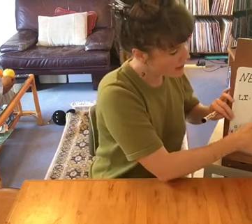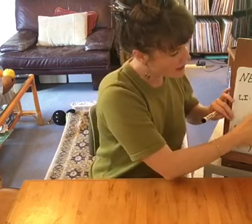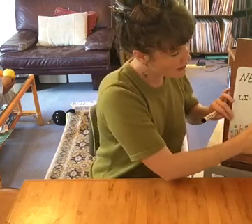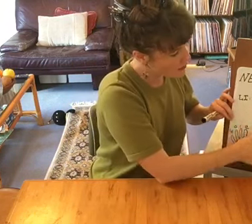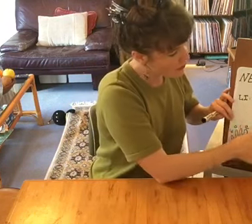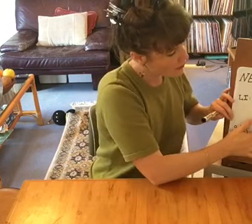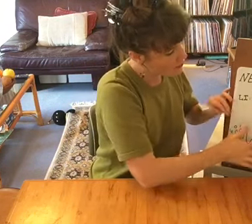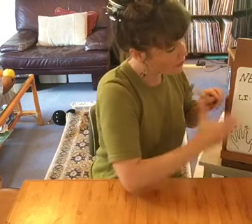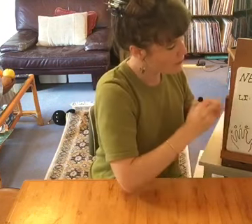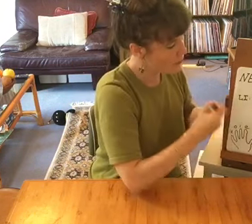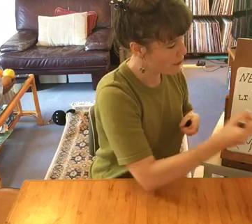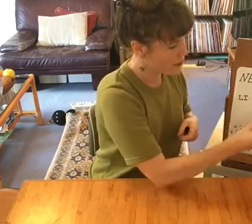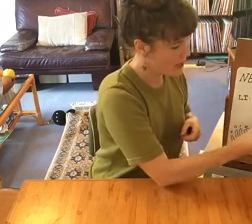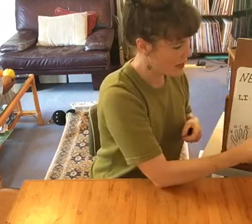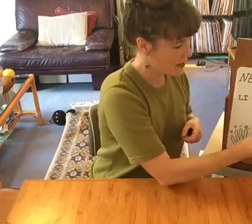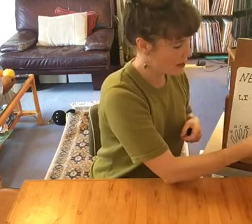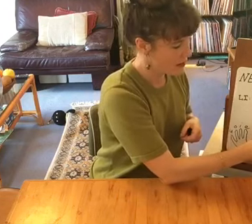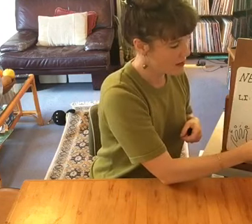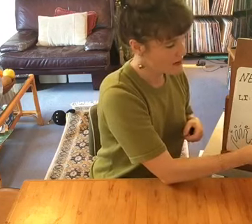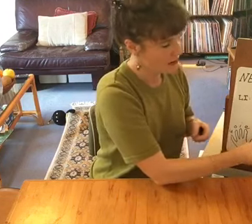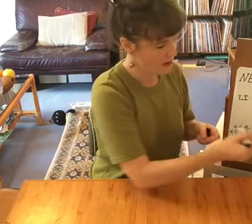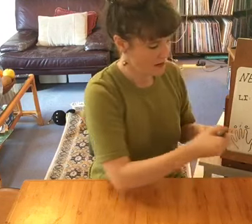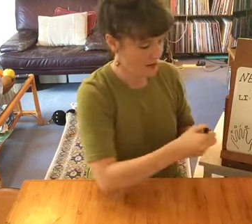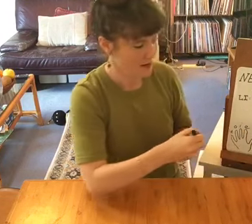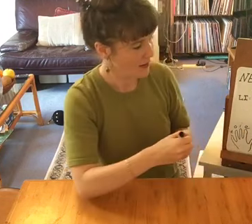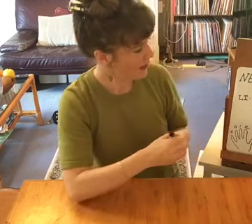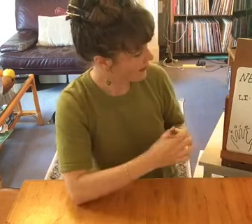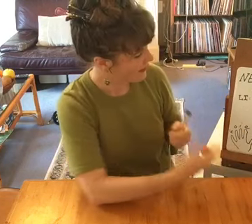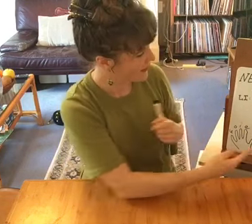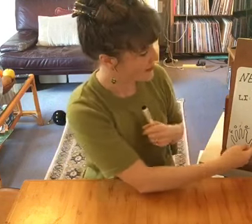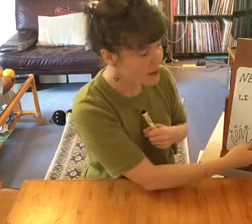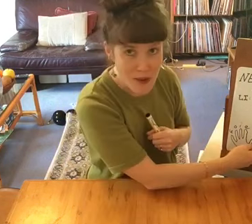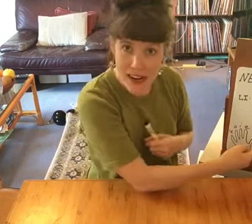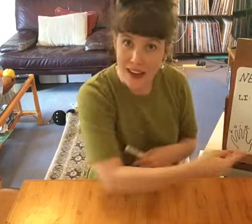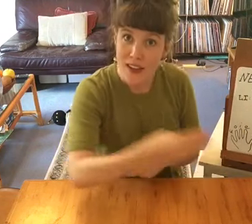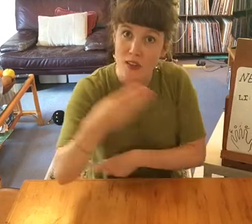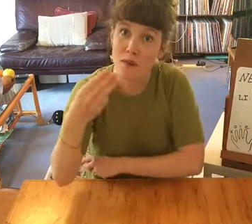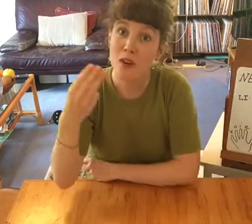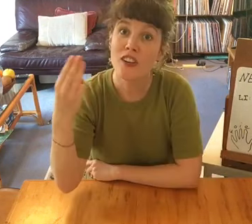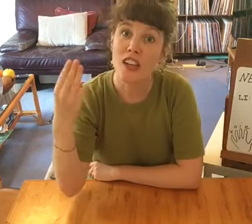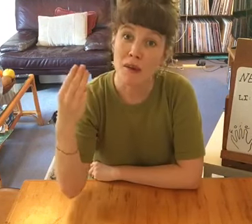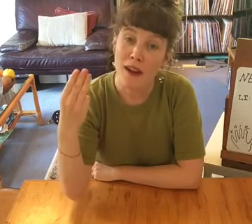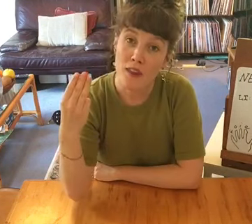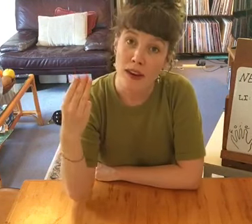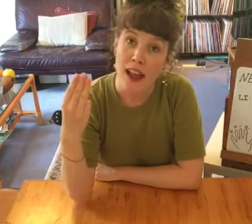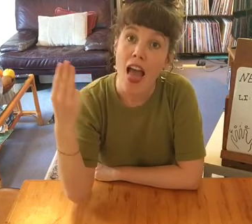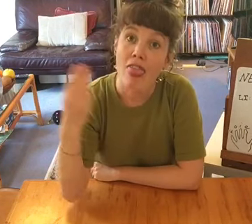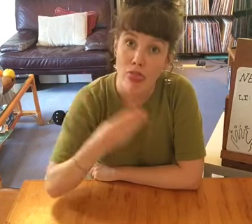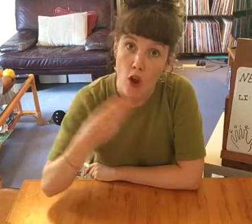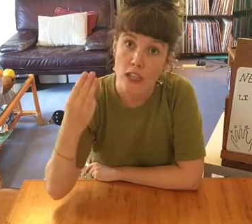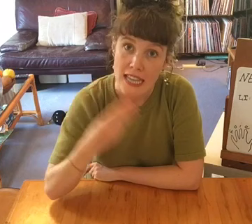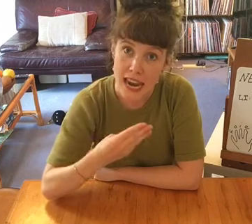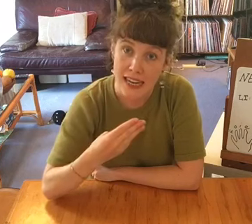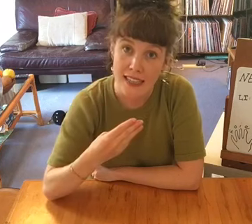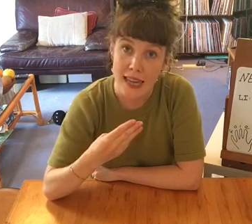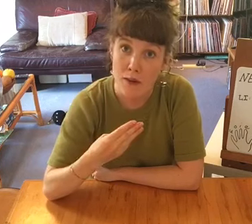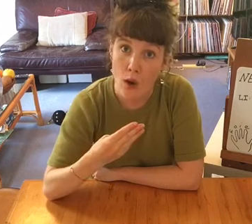end of 13? Ah, it's a 3. So I'm going to shake my 3. Let's keep going.